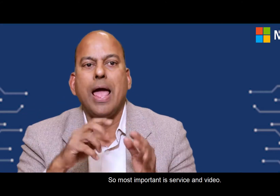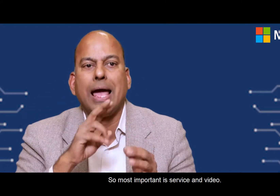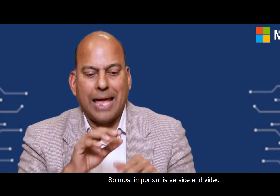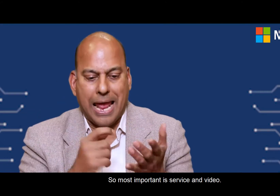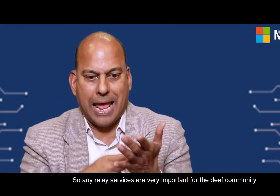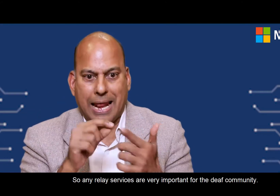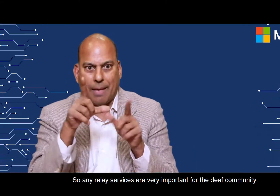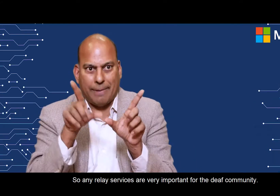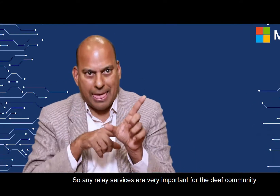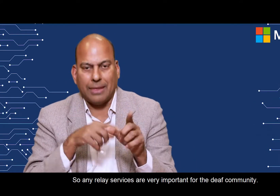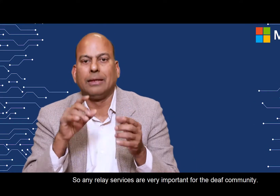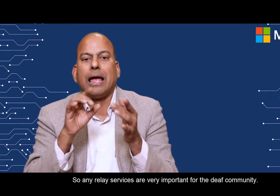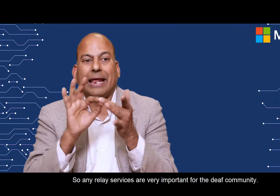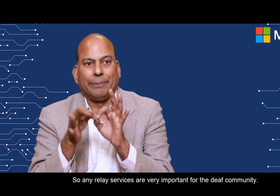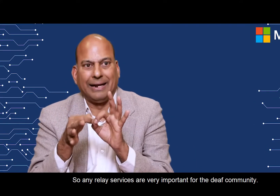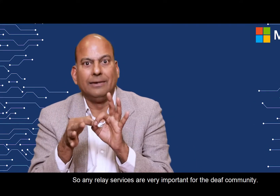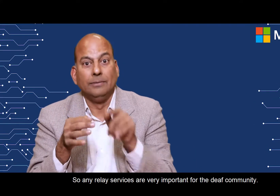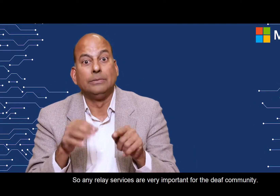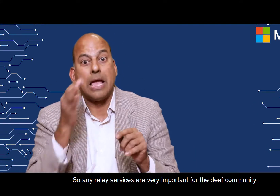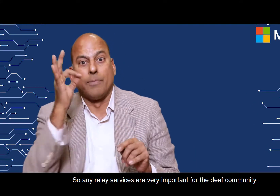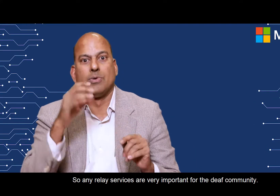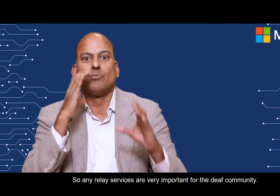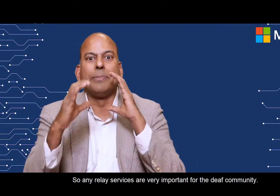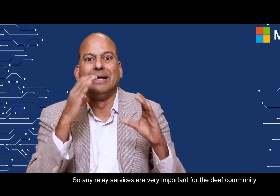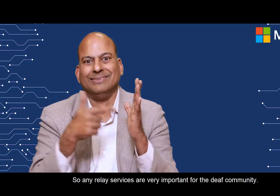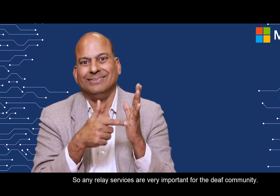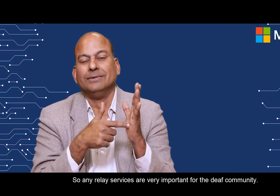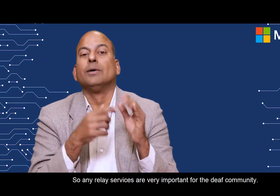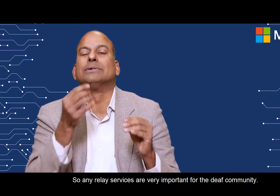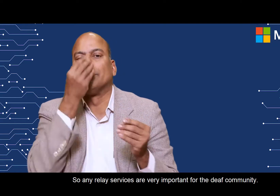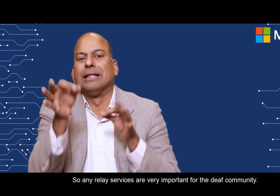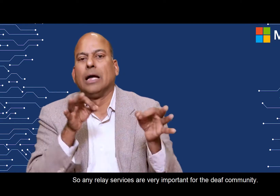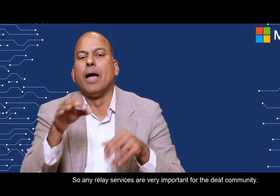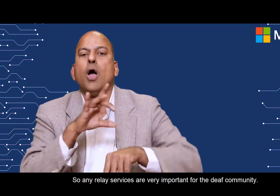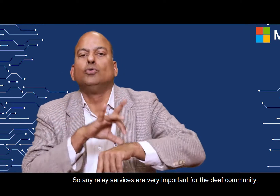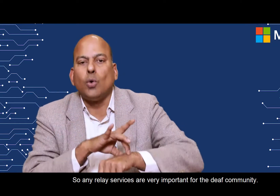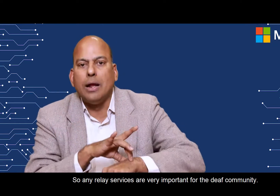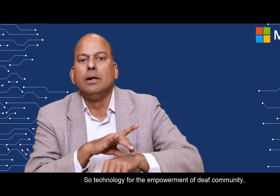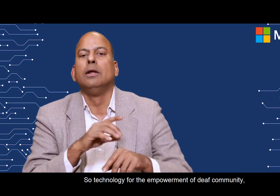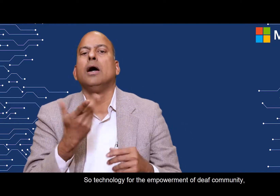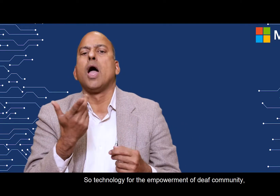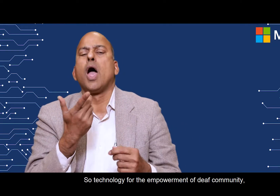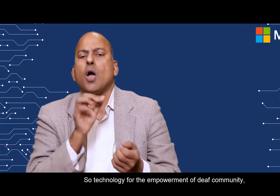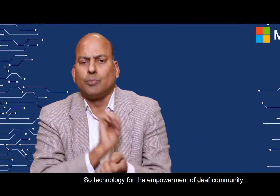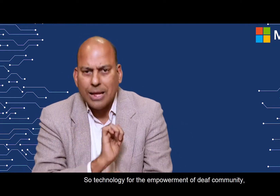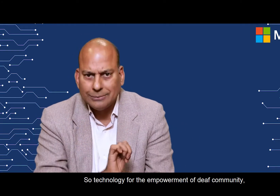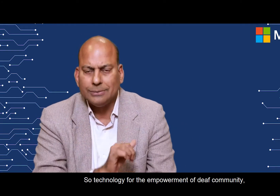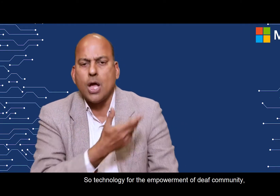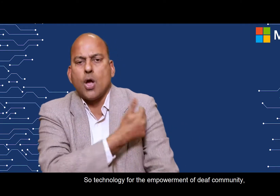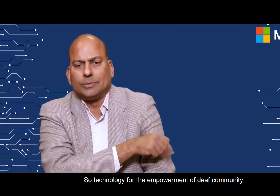video. So any relay services are very important for the deaf community. So technology for the